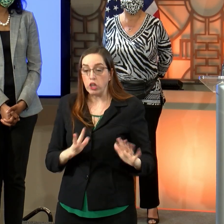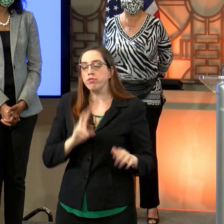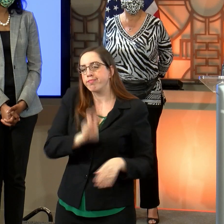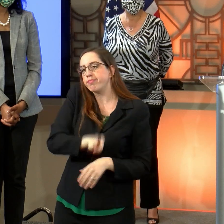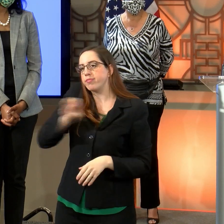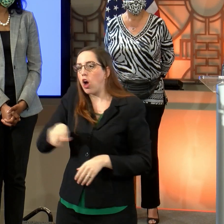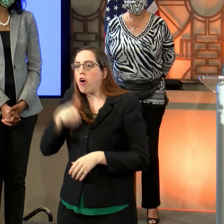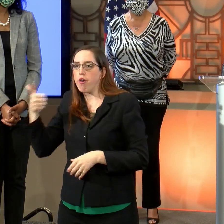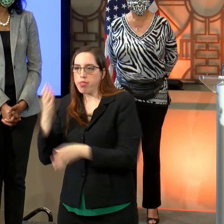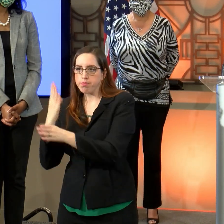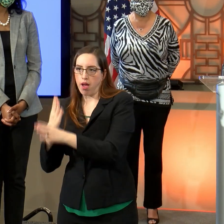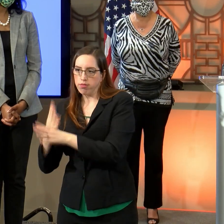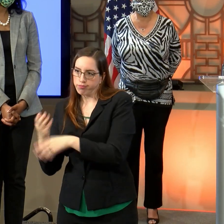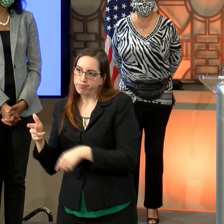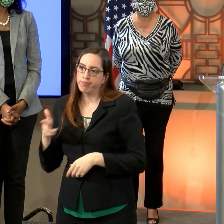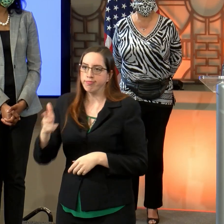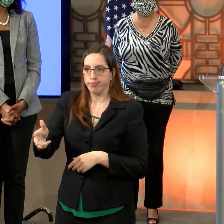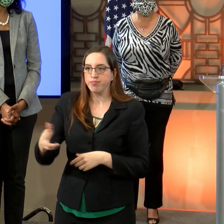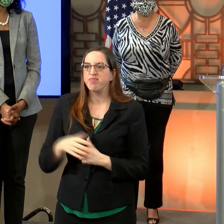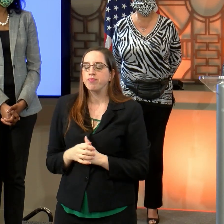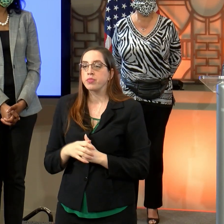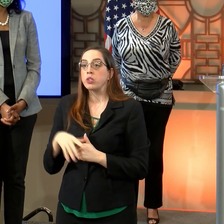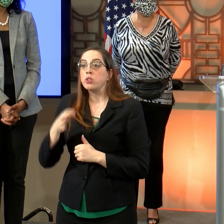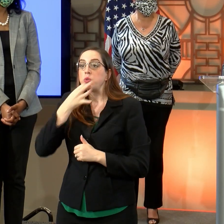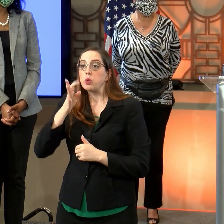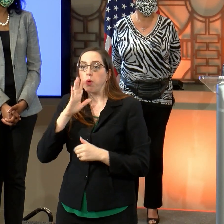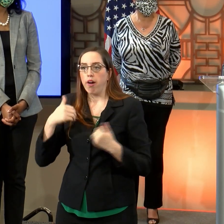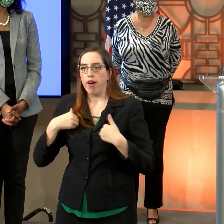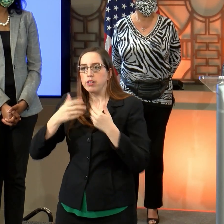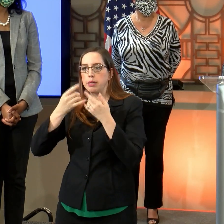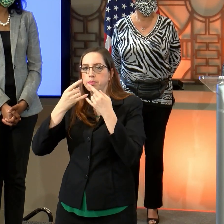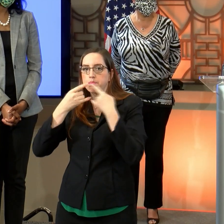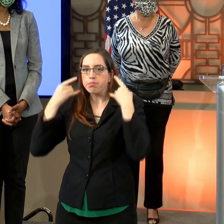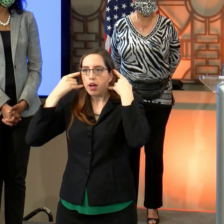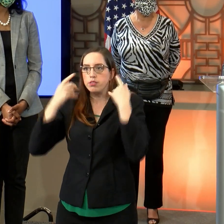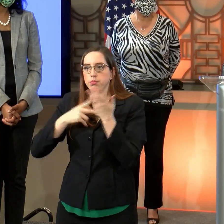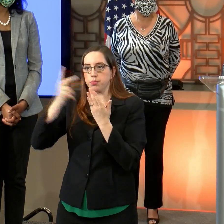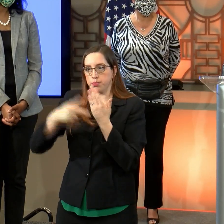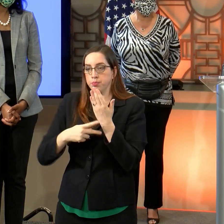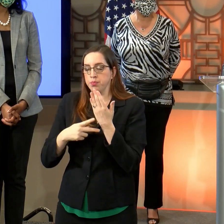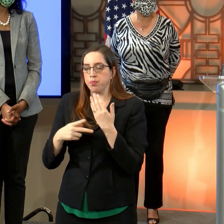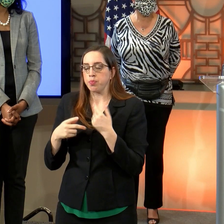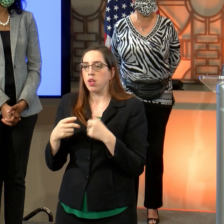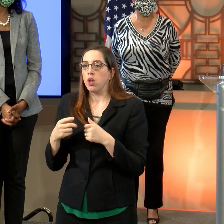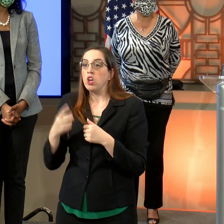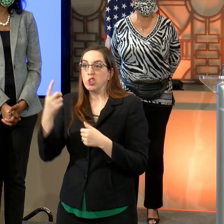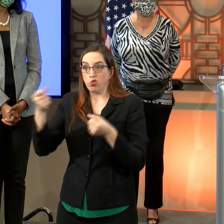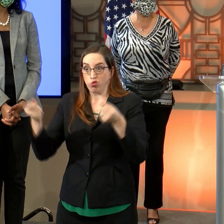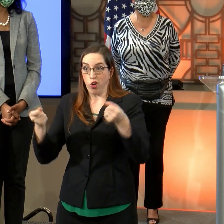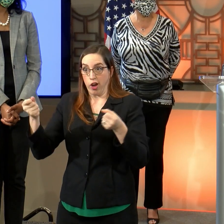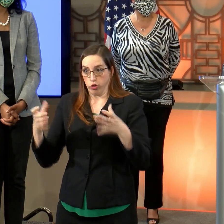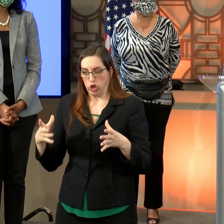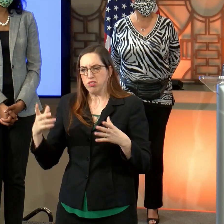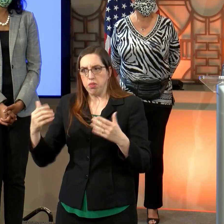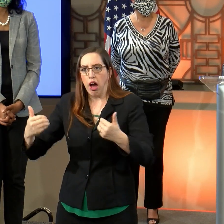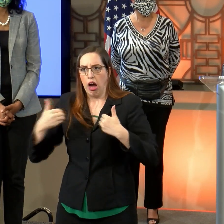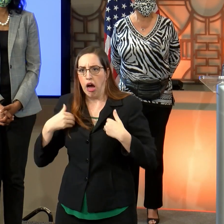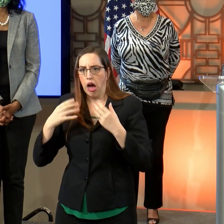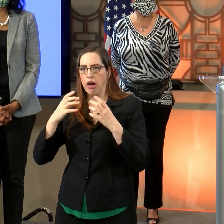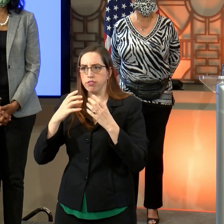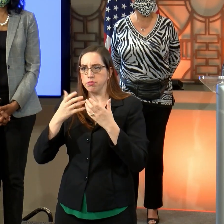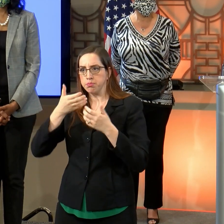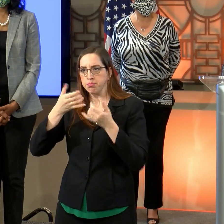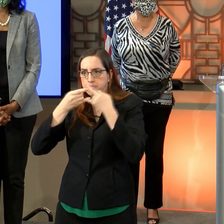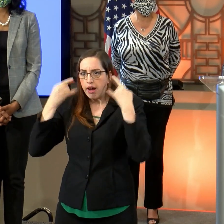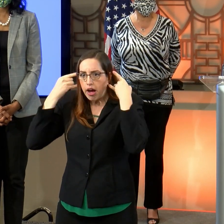We're about to embark on a mask program. Our drivers have been wearing masks